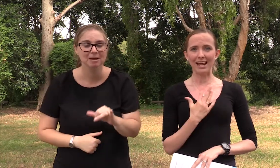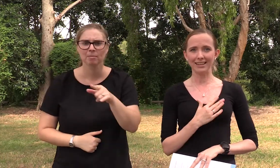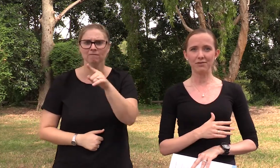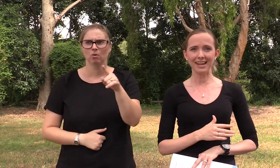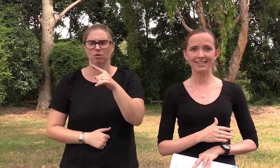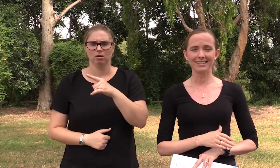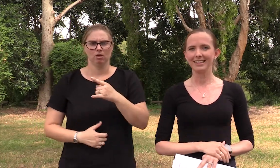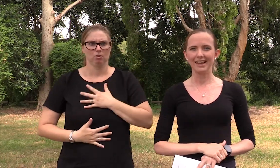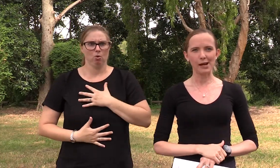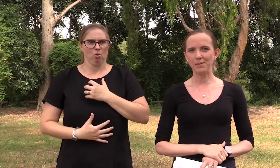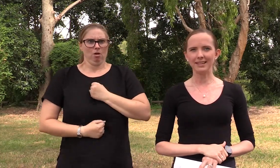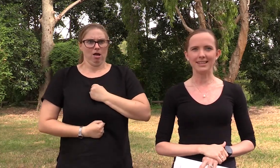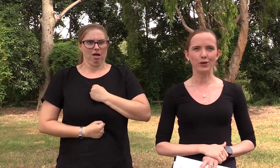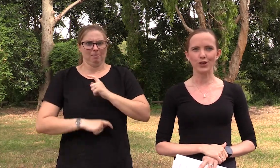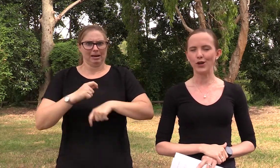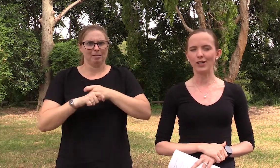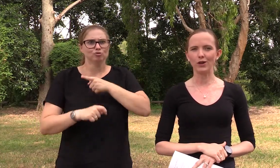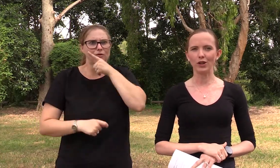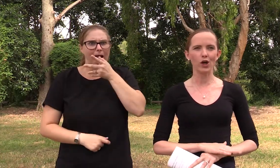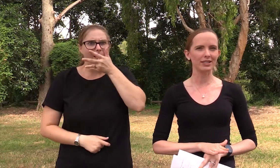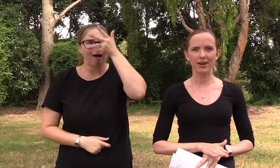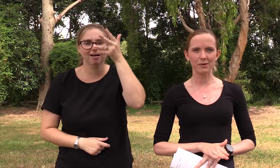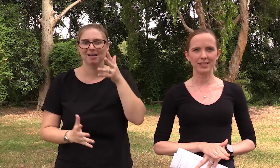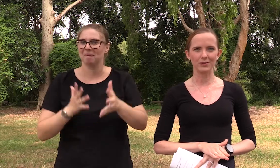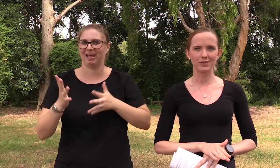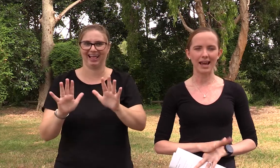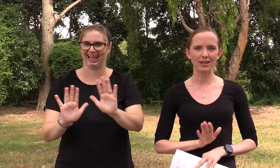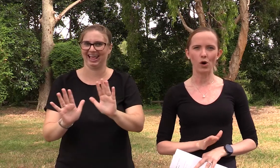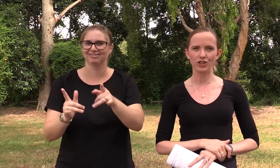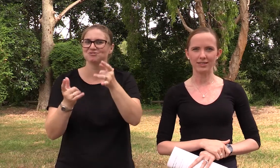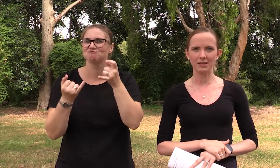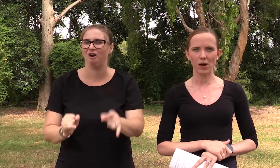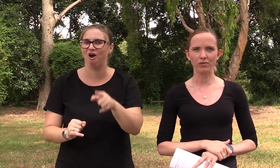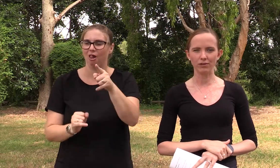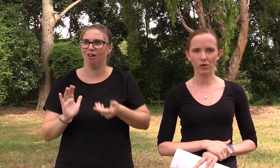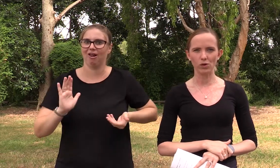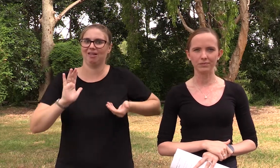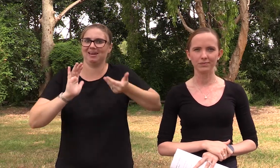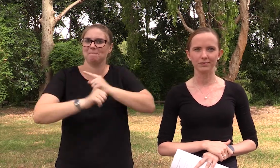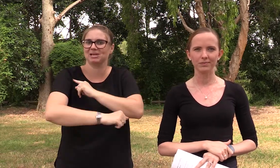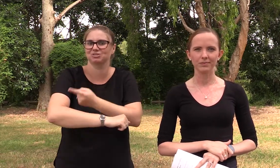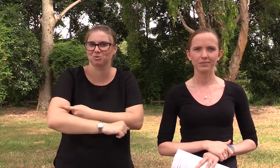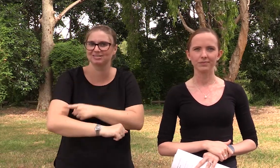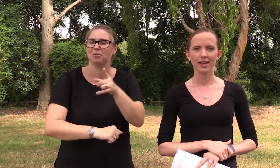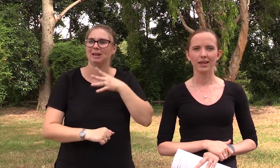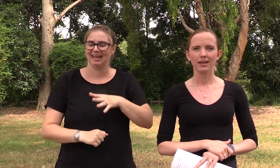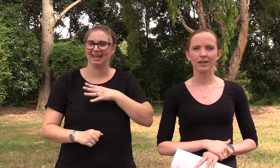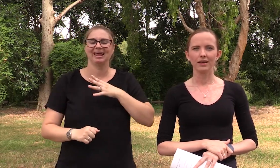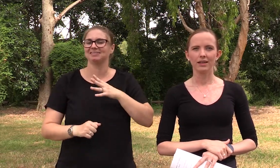going red in the face, it means that you're turning on lots of other muscles and not just the pelvic floor.